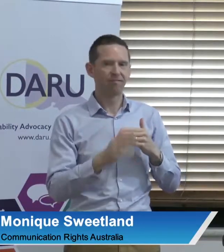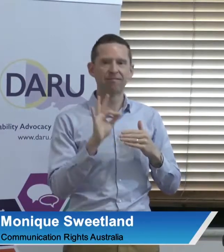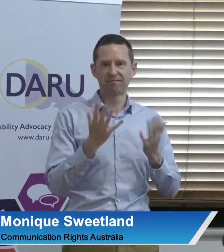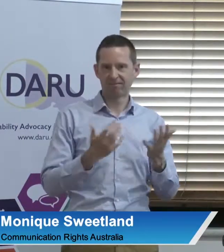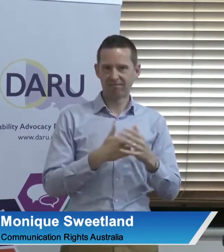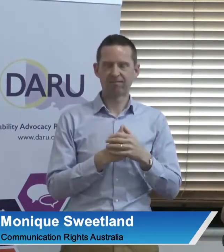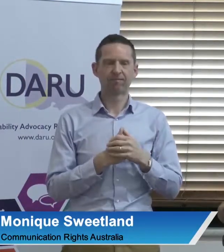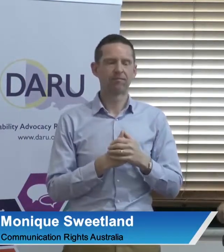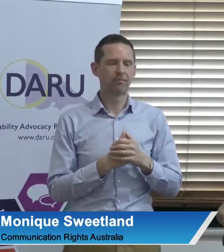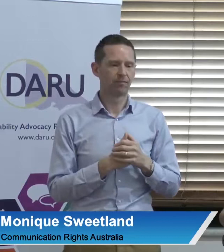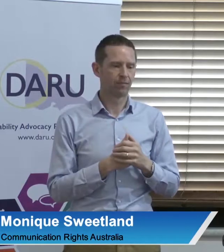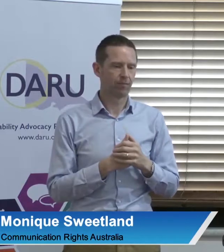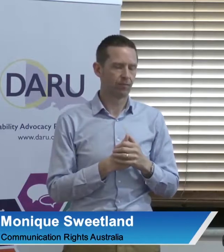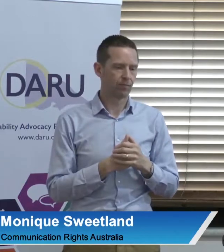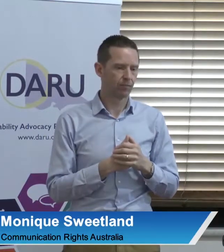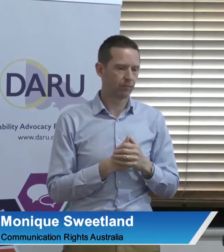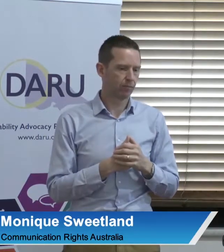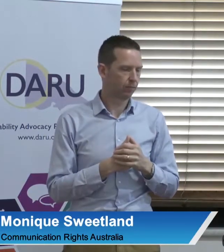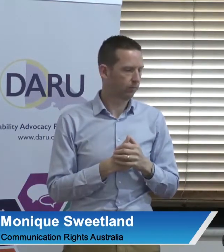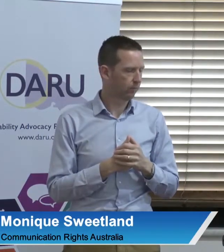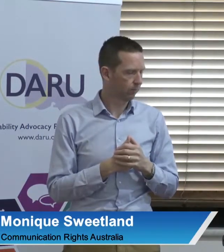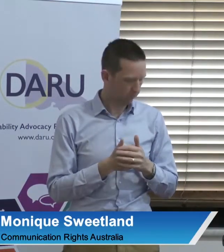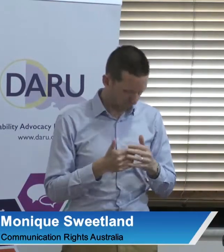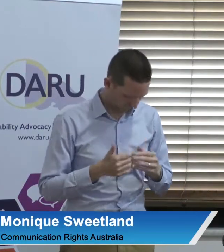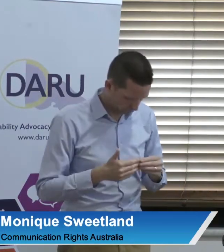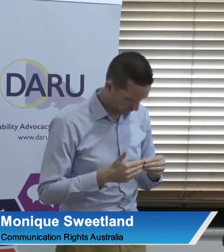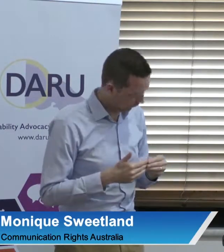or worse. I'm